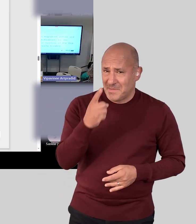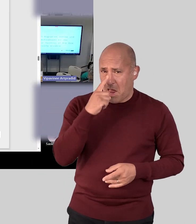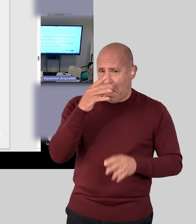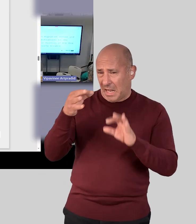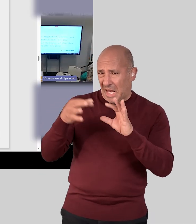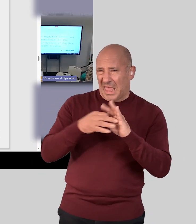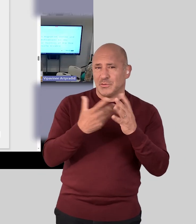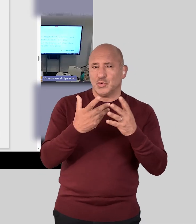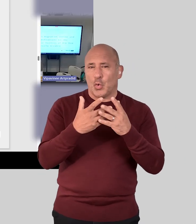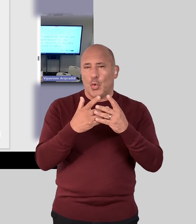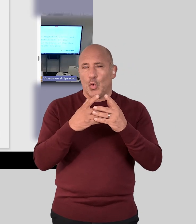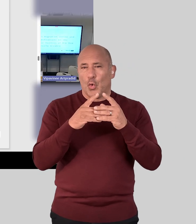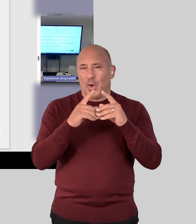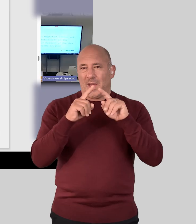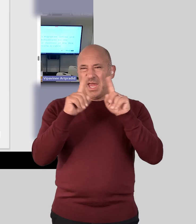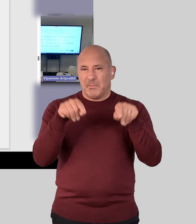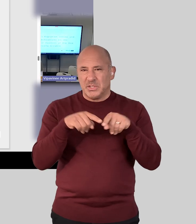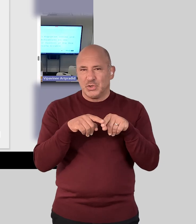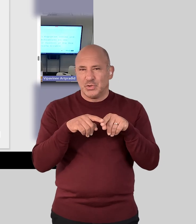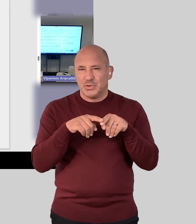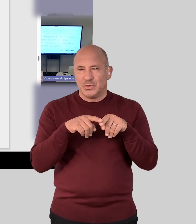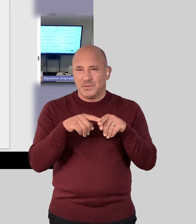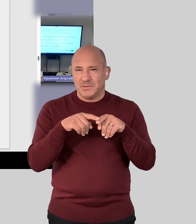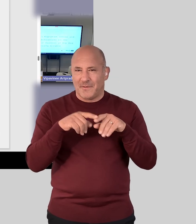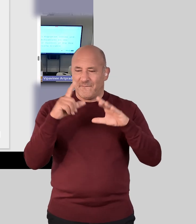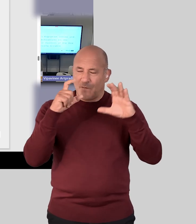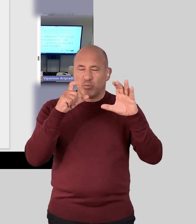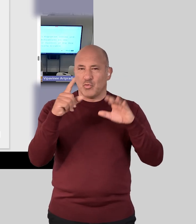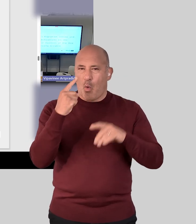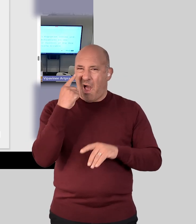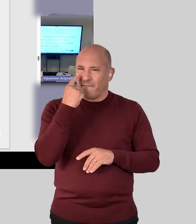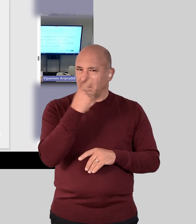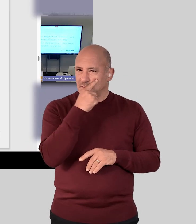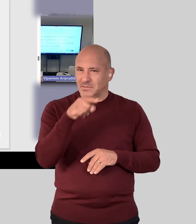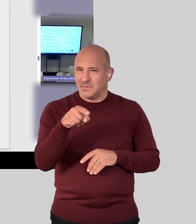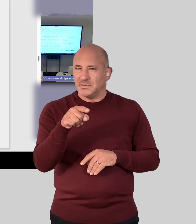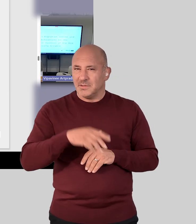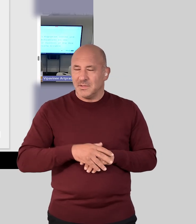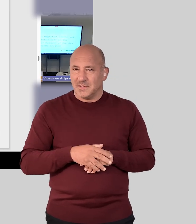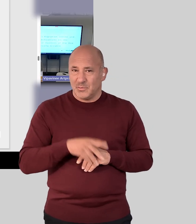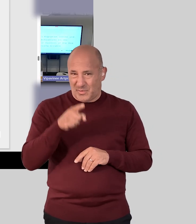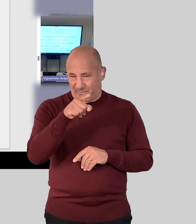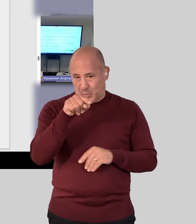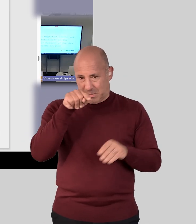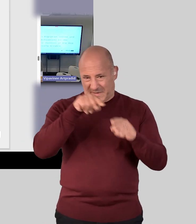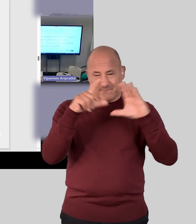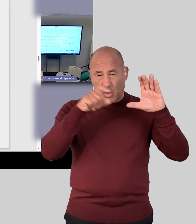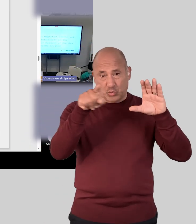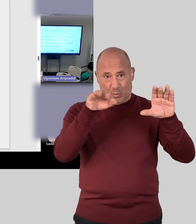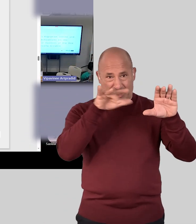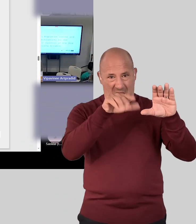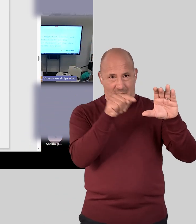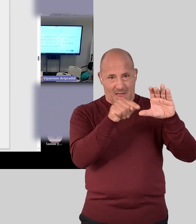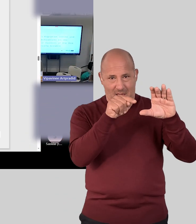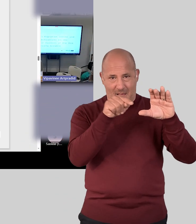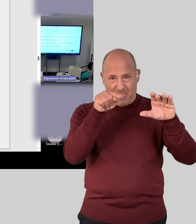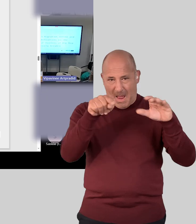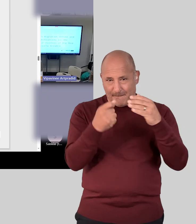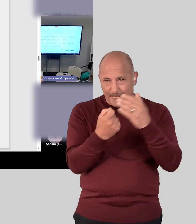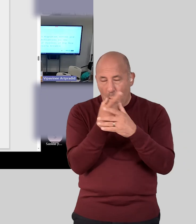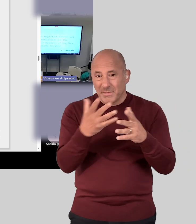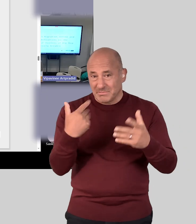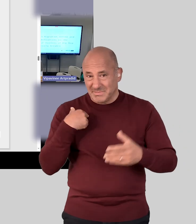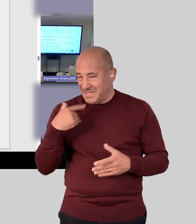there that Bart talks a lot about in terms of the rhetoric of the image and how the photograph is